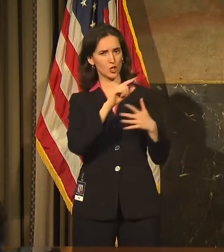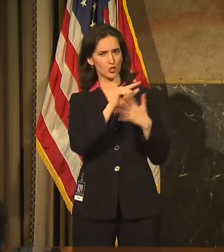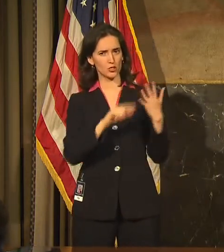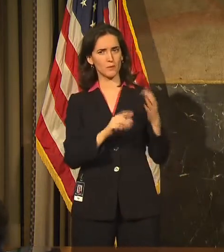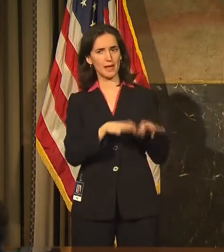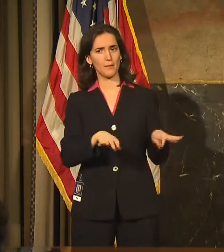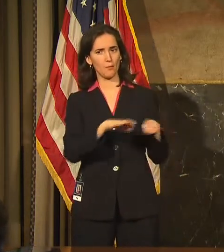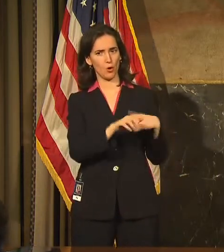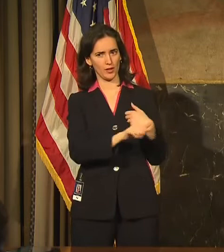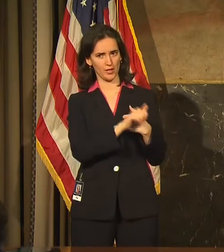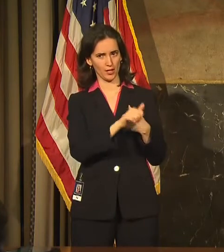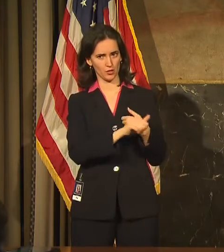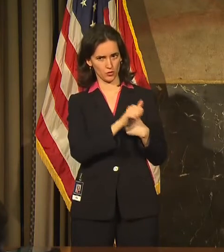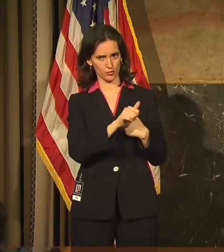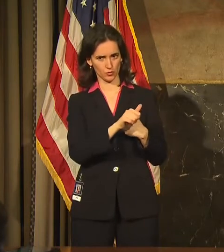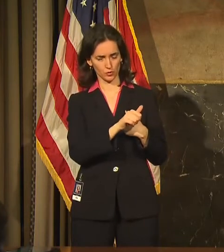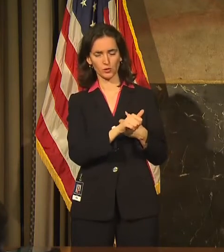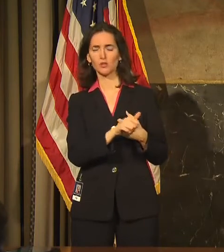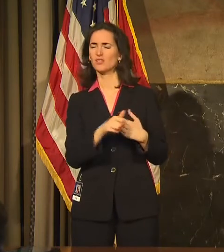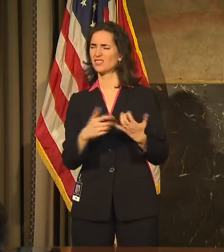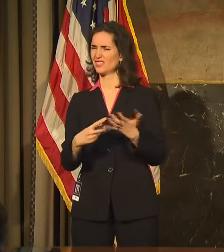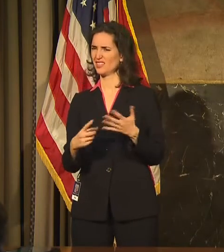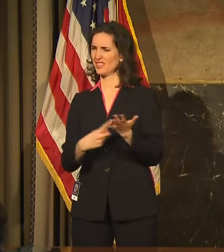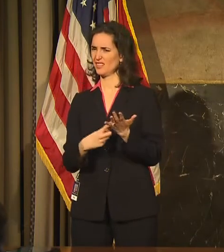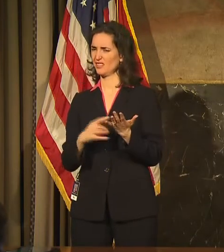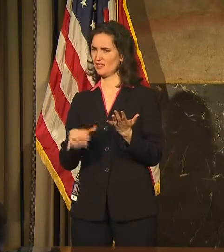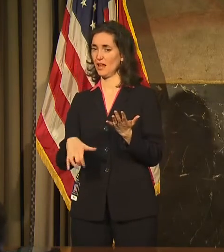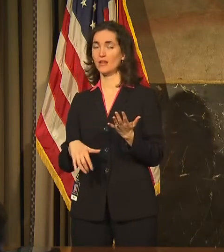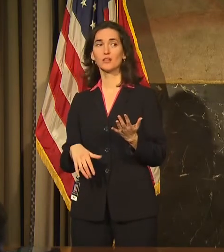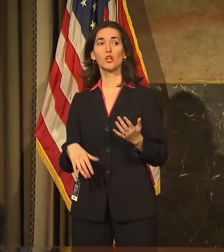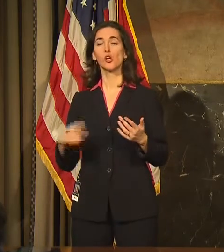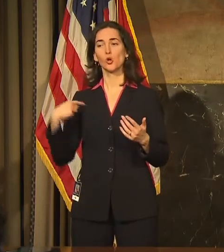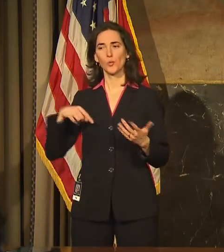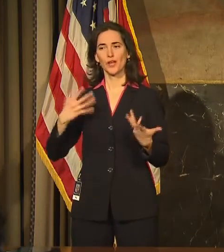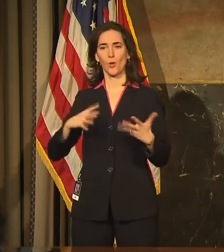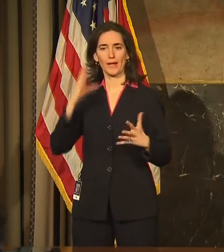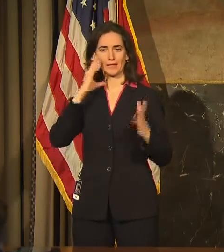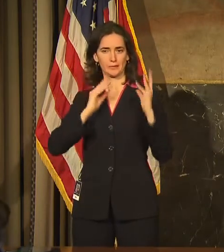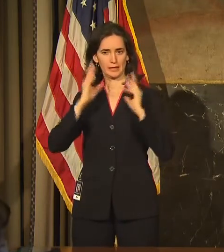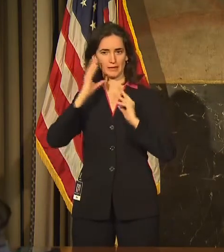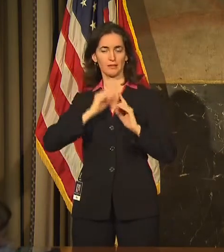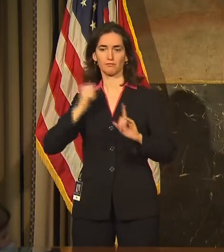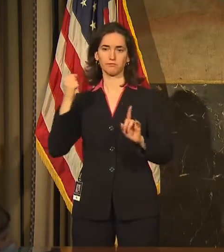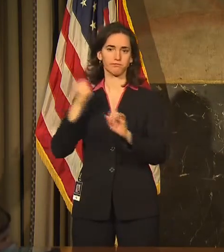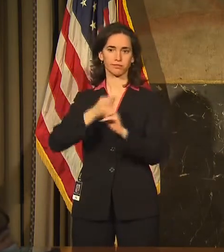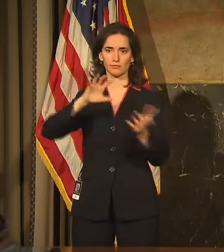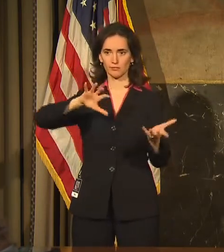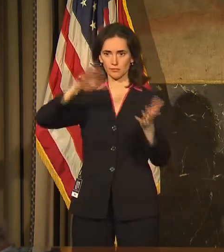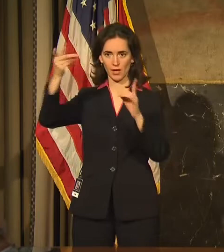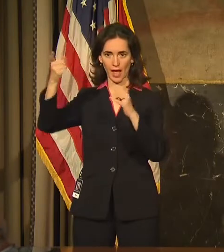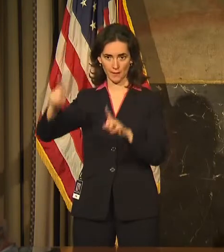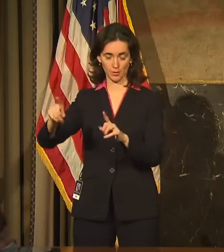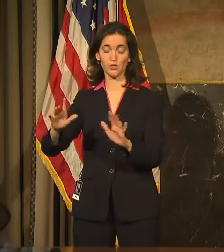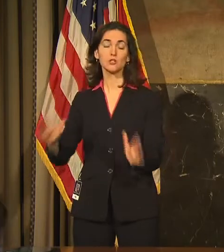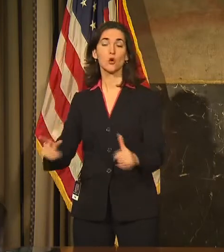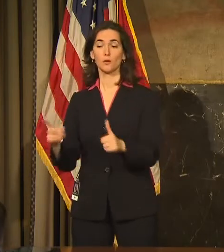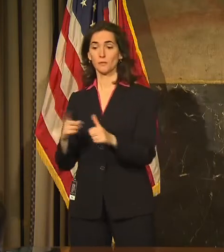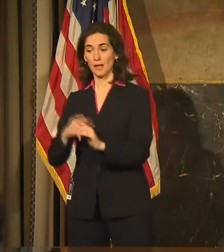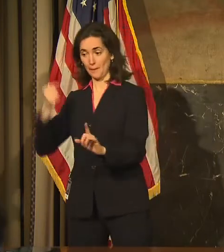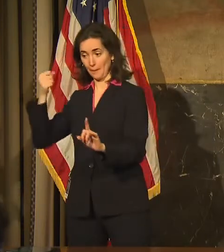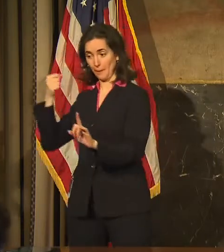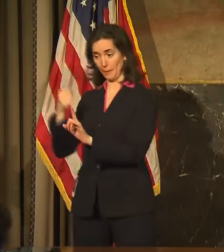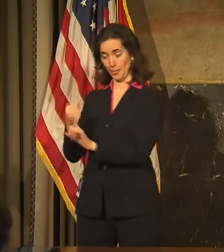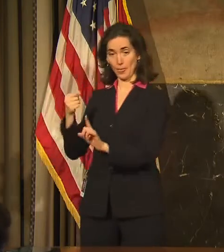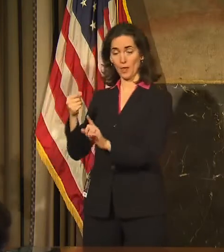we see with disasters, and we certainly have our experience with those, there's the disaster itself, and then there are other